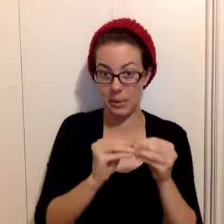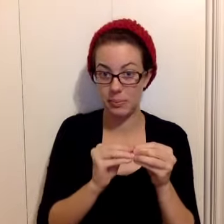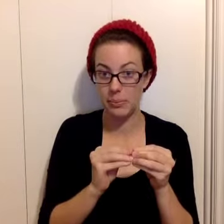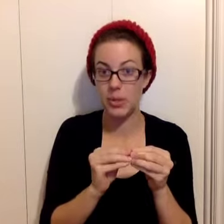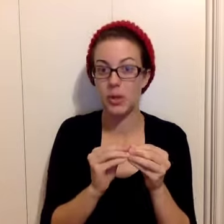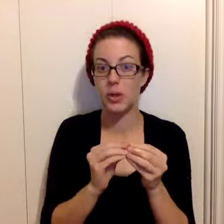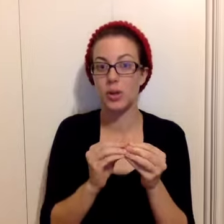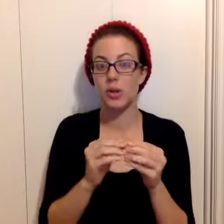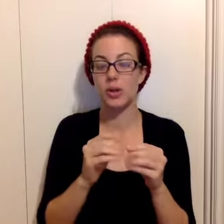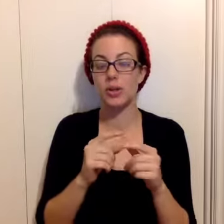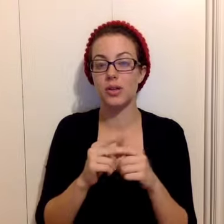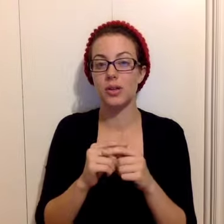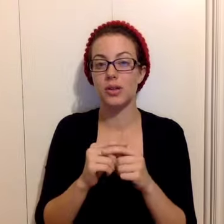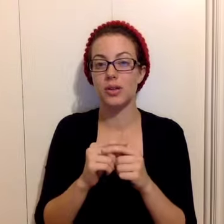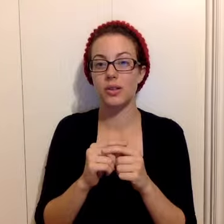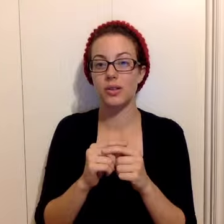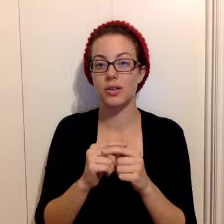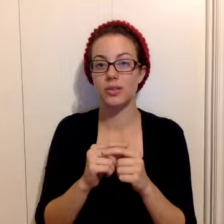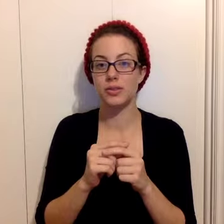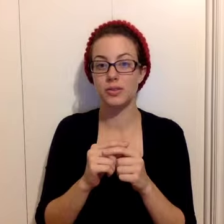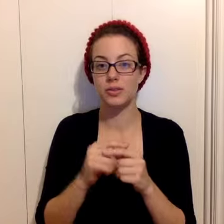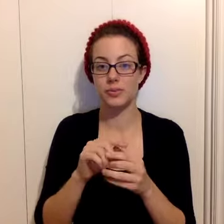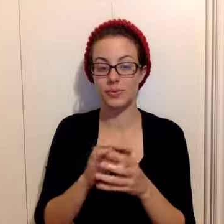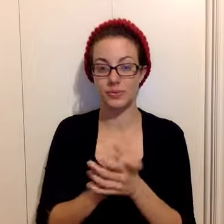And you're right. The answer is